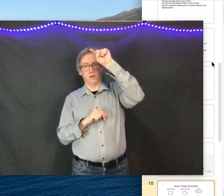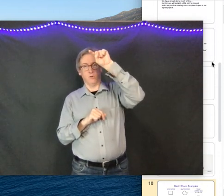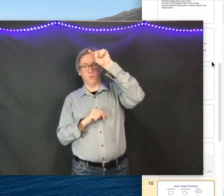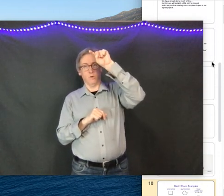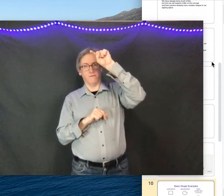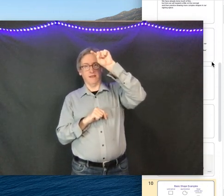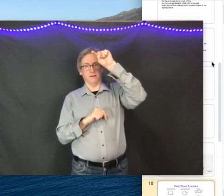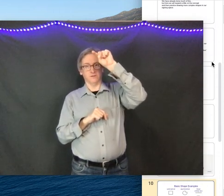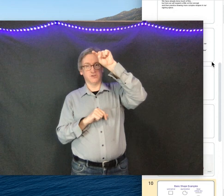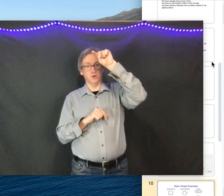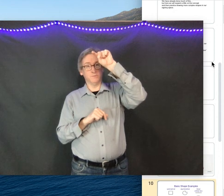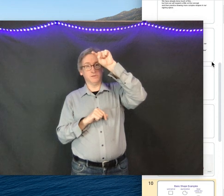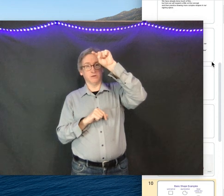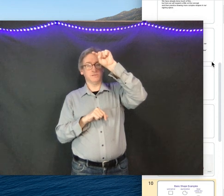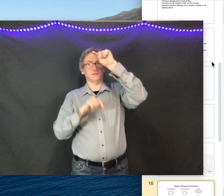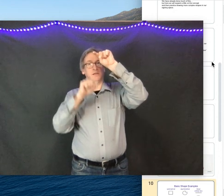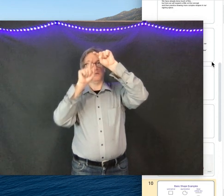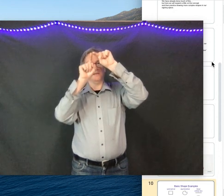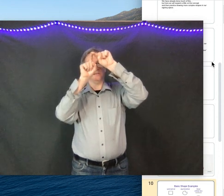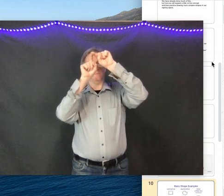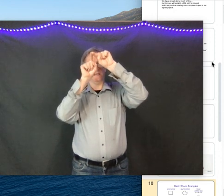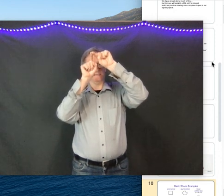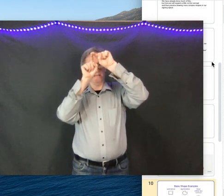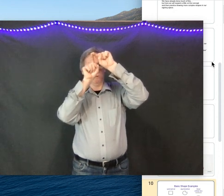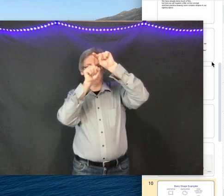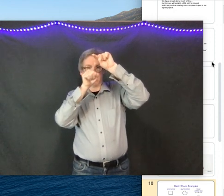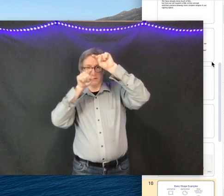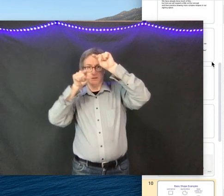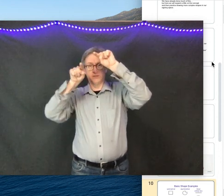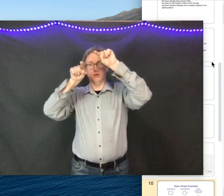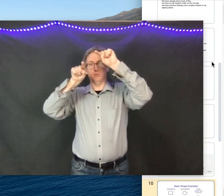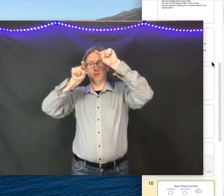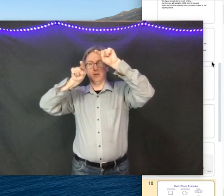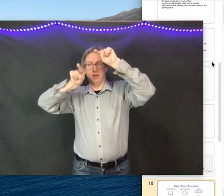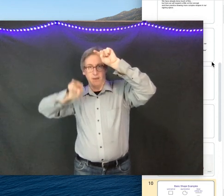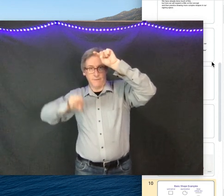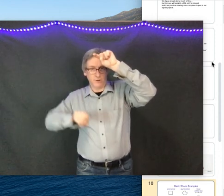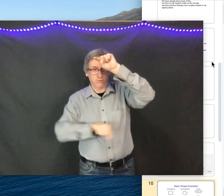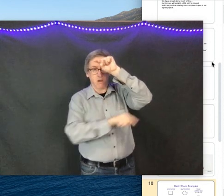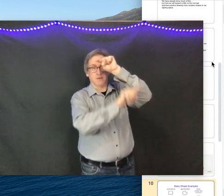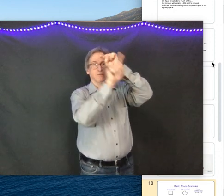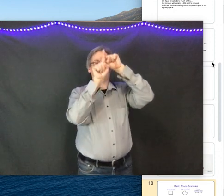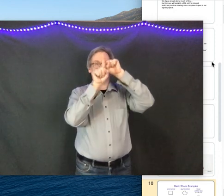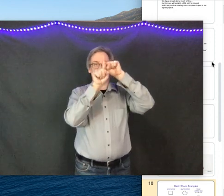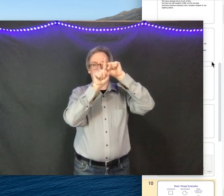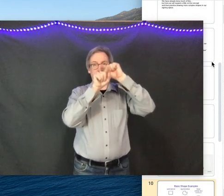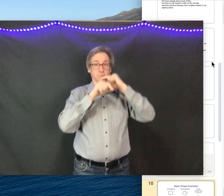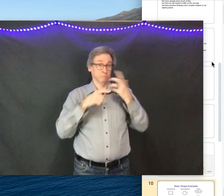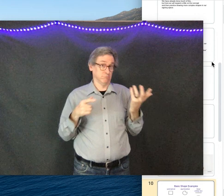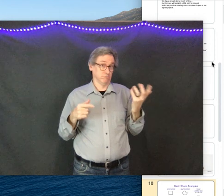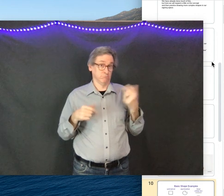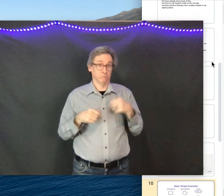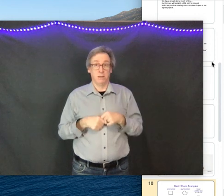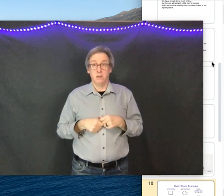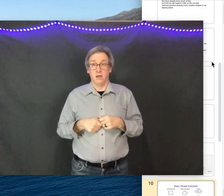o'clock where that little scoop starts, because then you can draw the little scoop and then draw the rest of the circle.